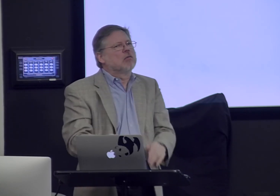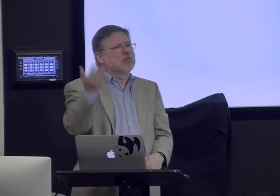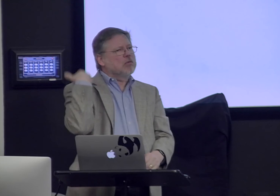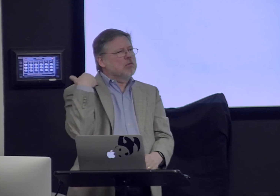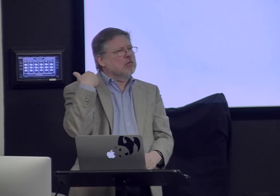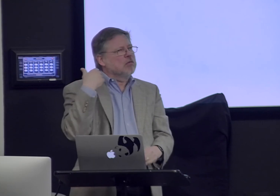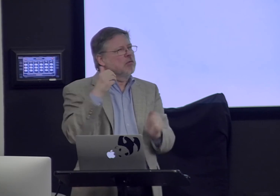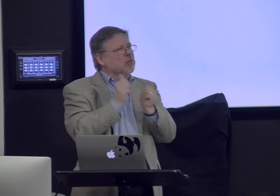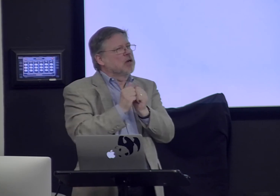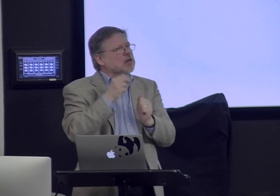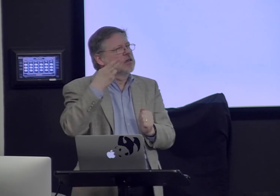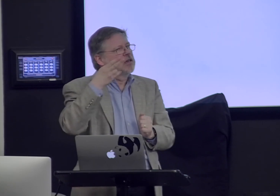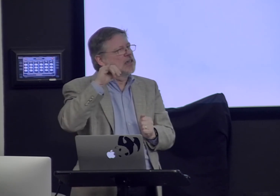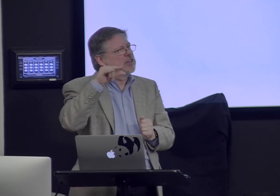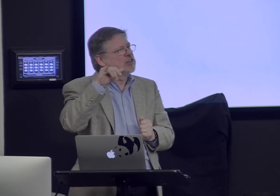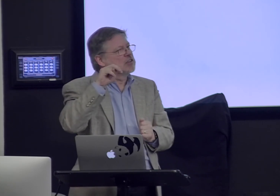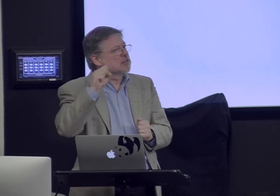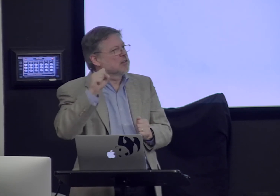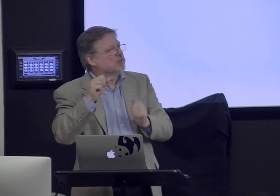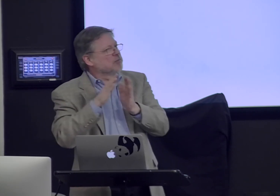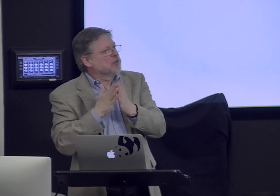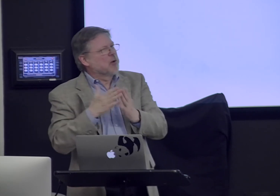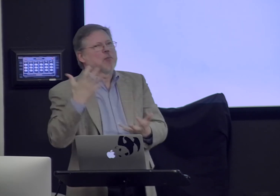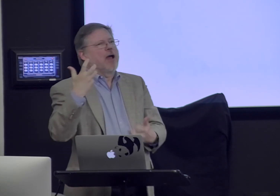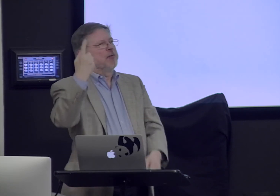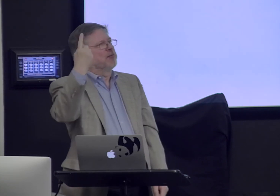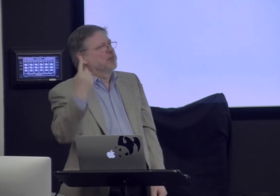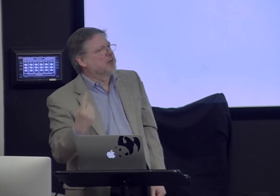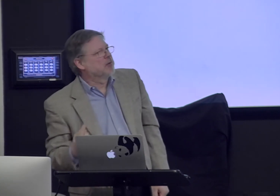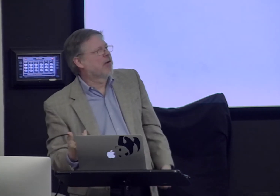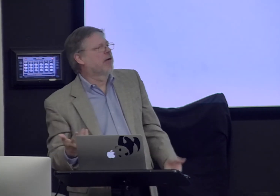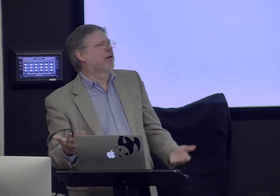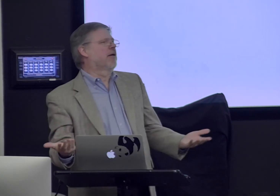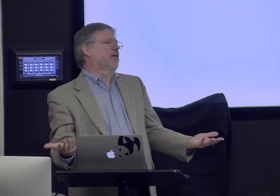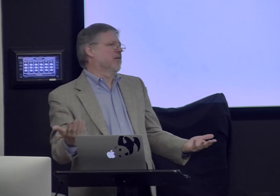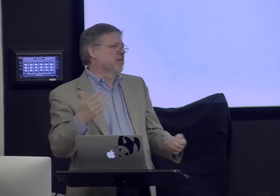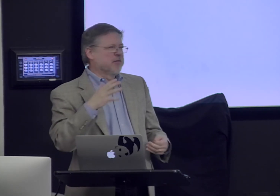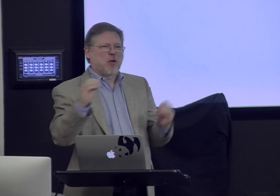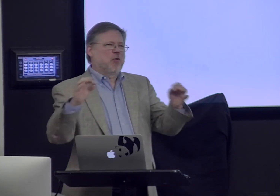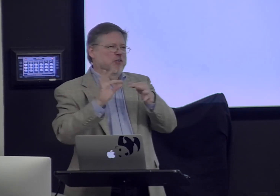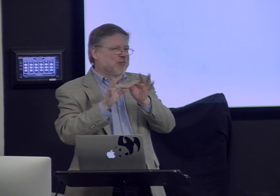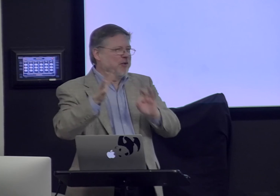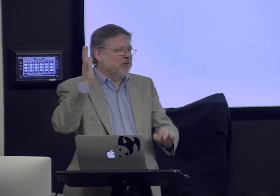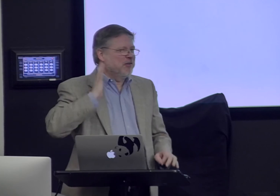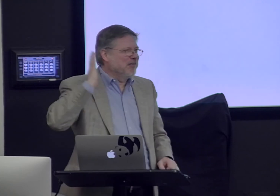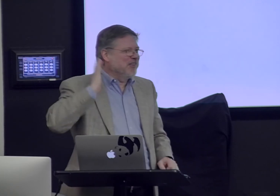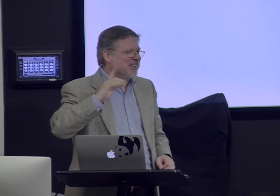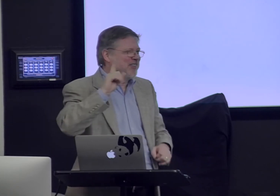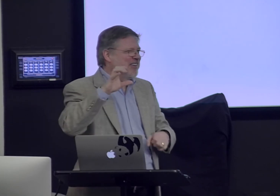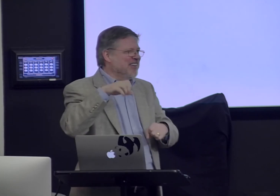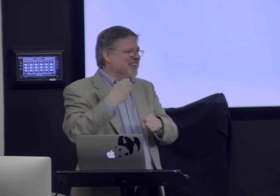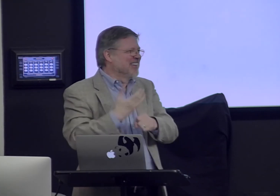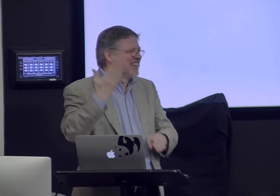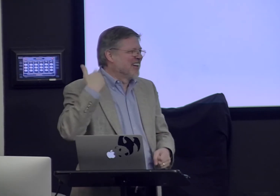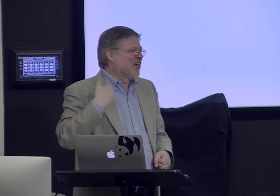time to use these phrases if there's a single word used in English. And this is sort of replicating